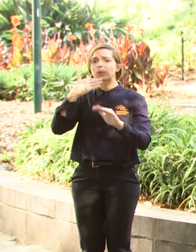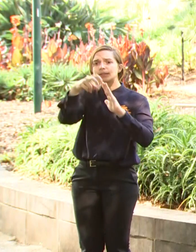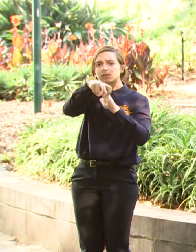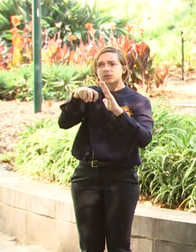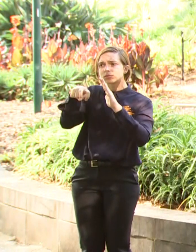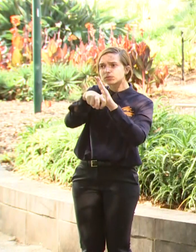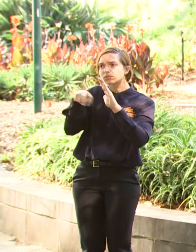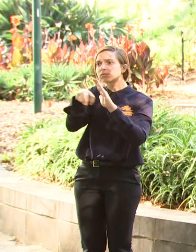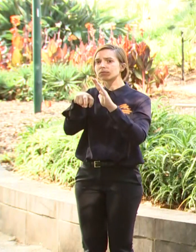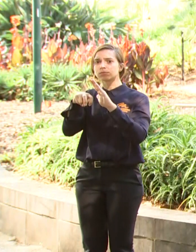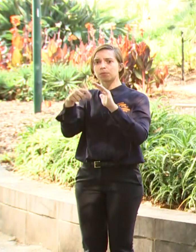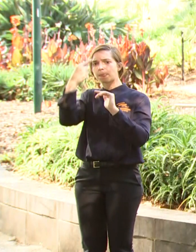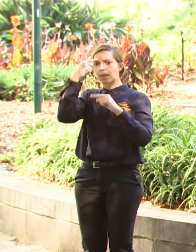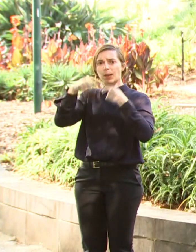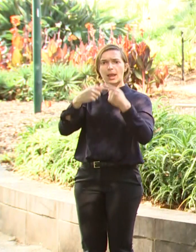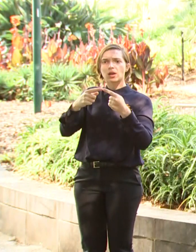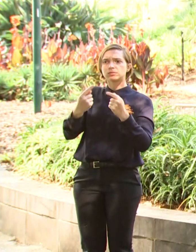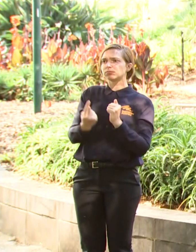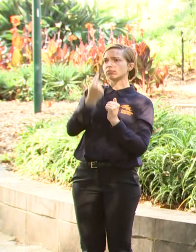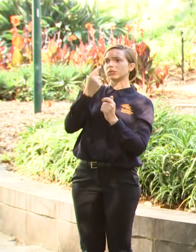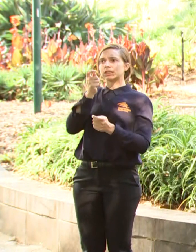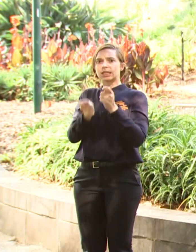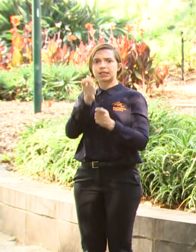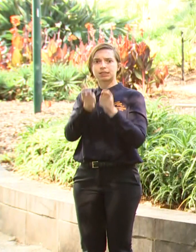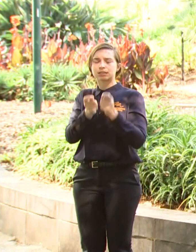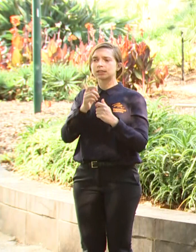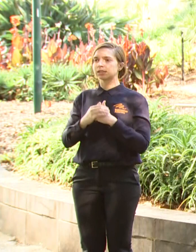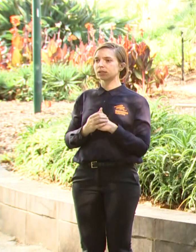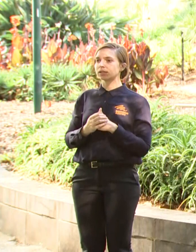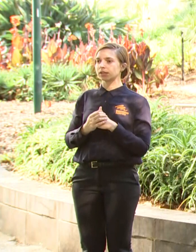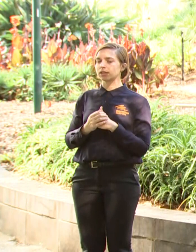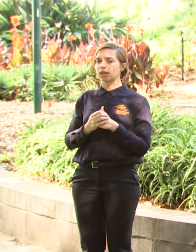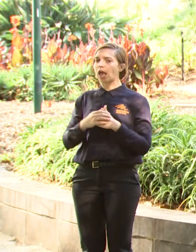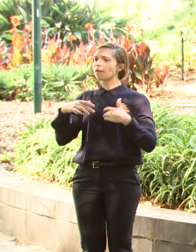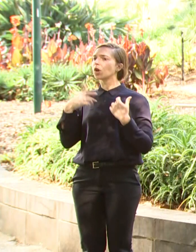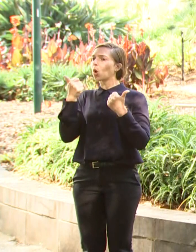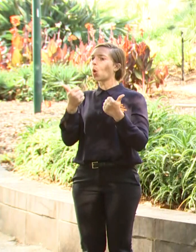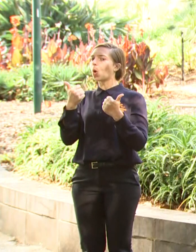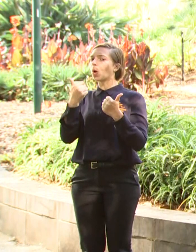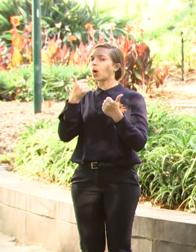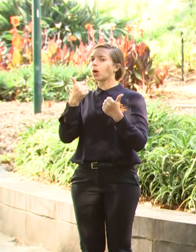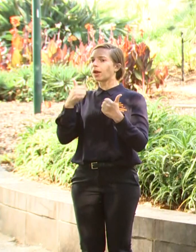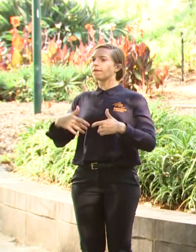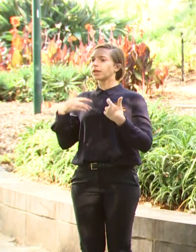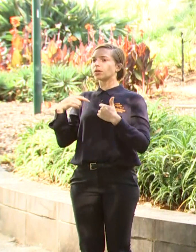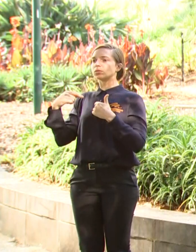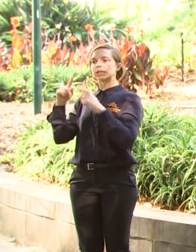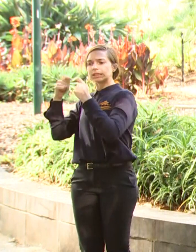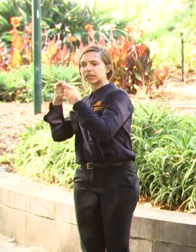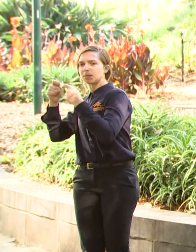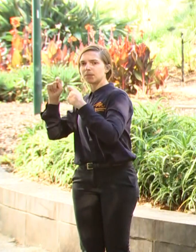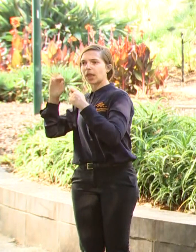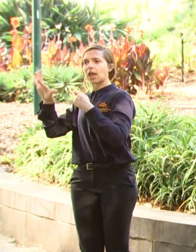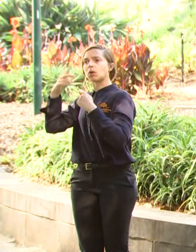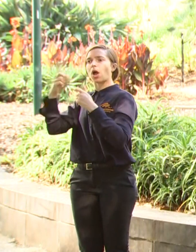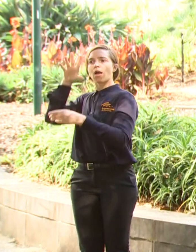is an important factor. I think it's too early for us to say that we are as confident about the Vermont South case. That's just the factor, that's just the nature of this case